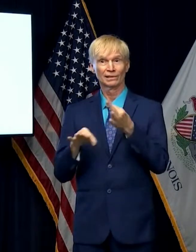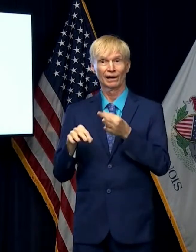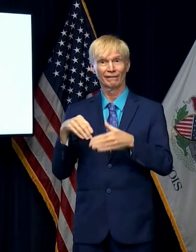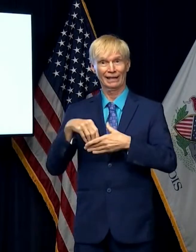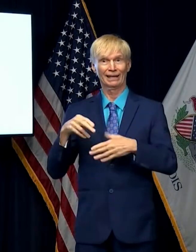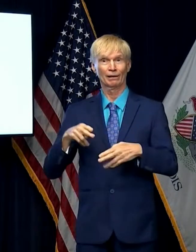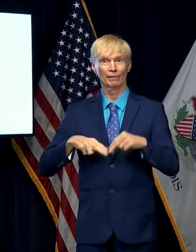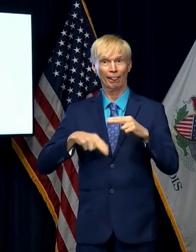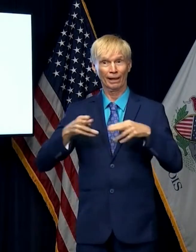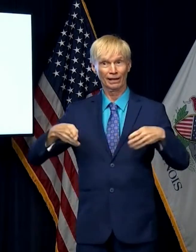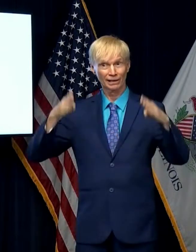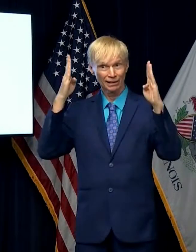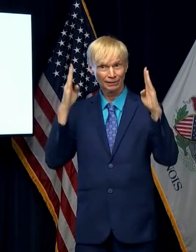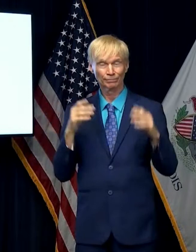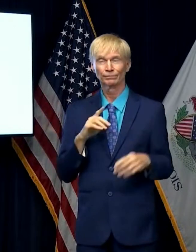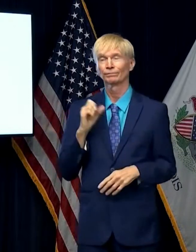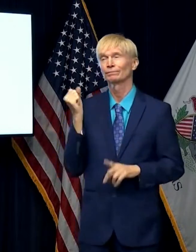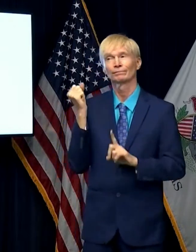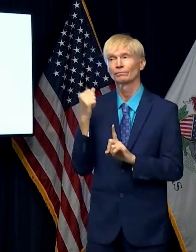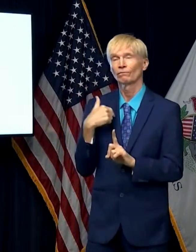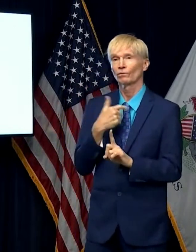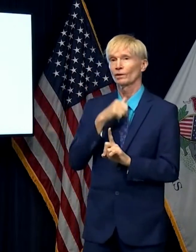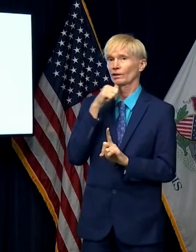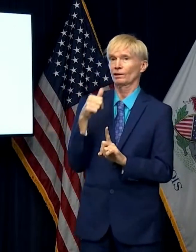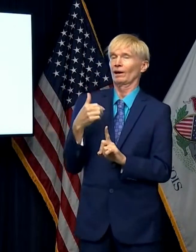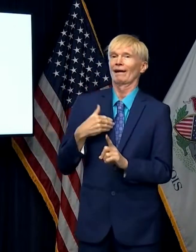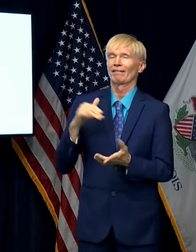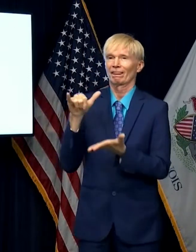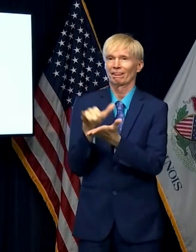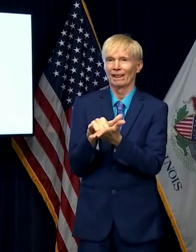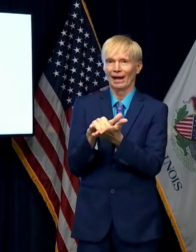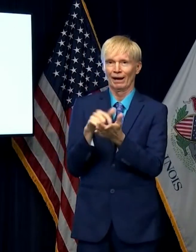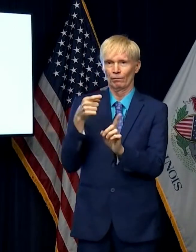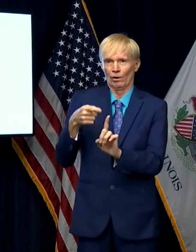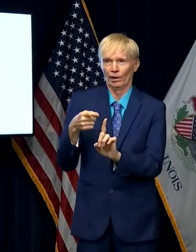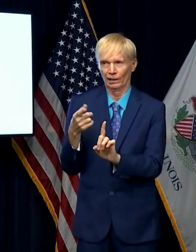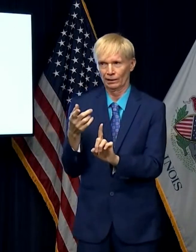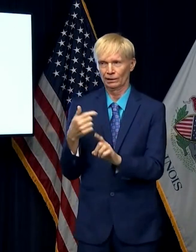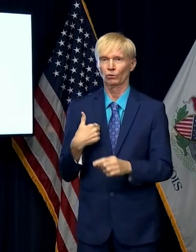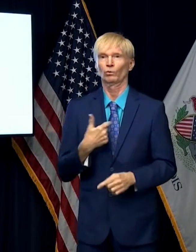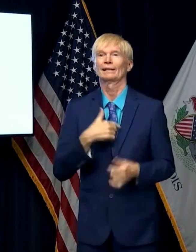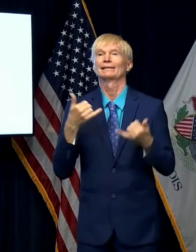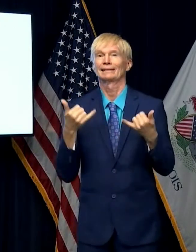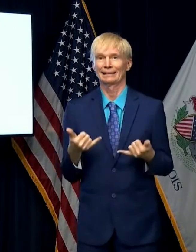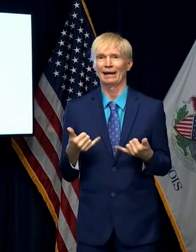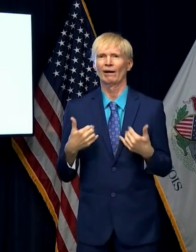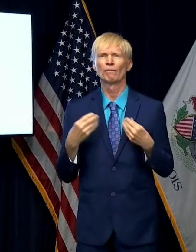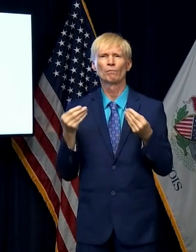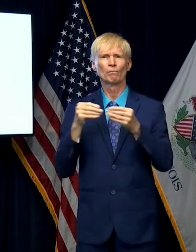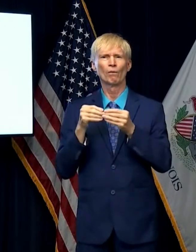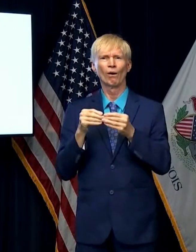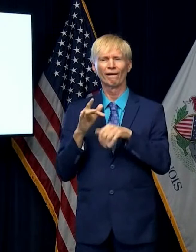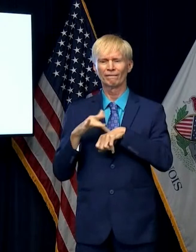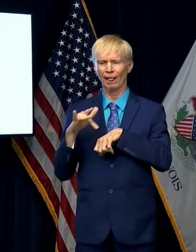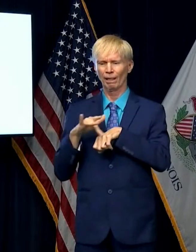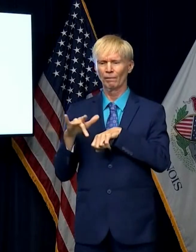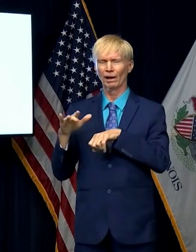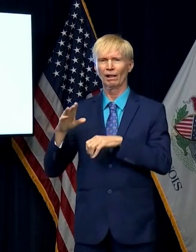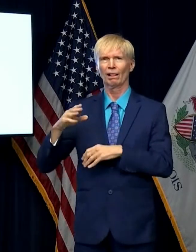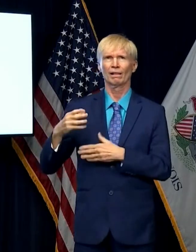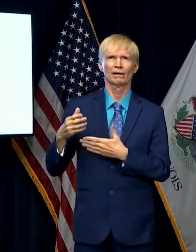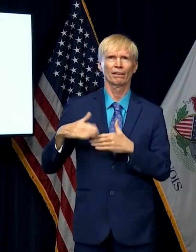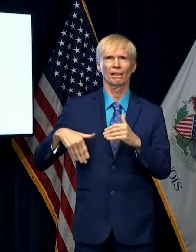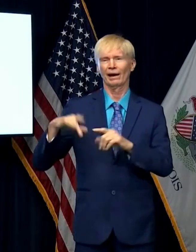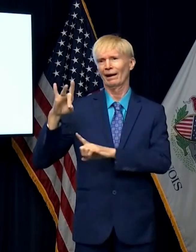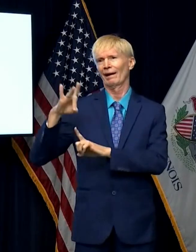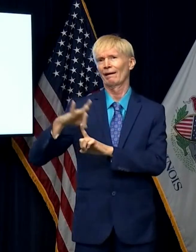Again, that is not on the table. We have many different tools today than we had 6 or 8 or 12 months ago. Actually, I'll just